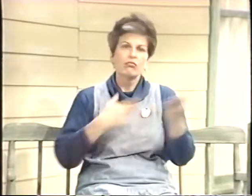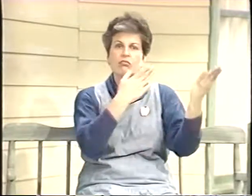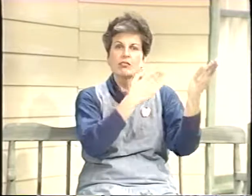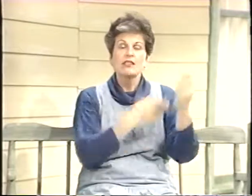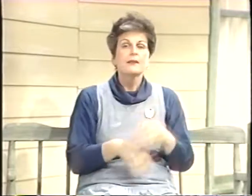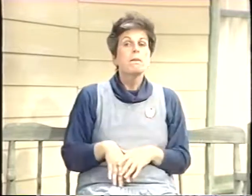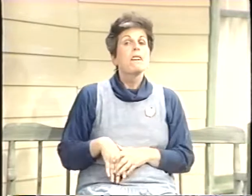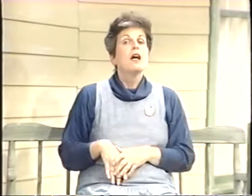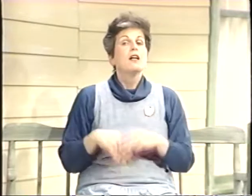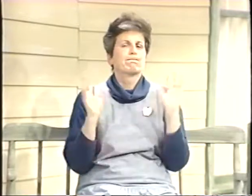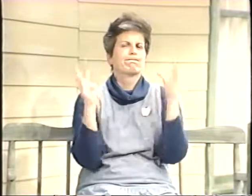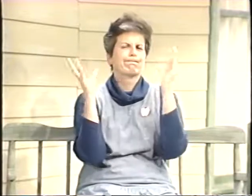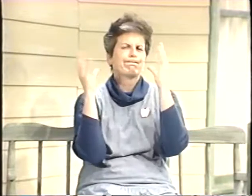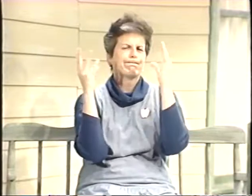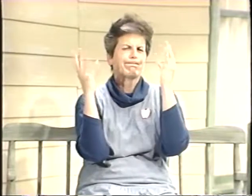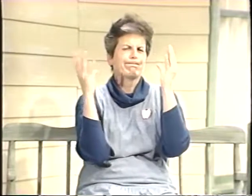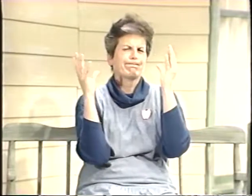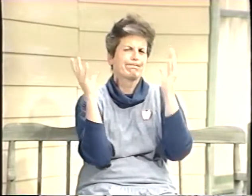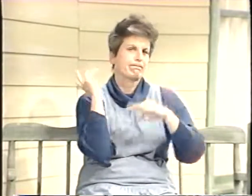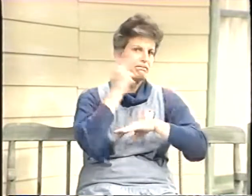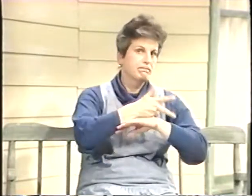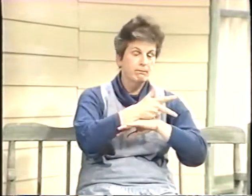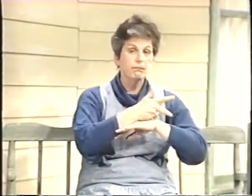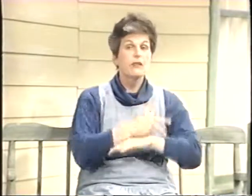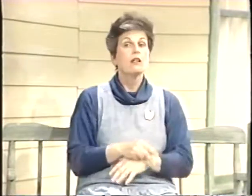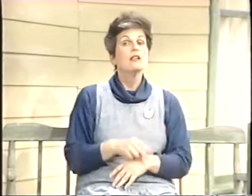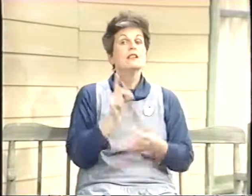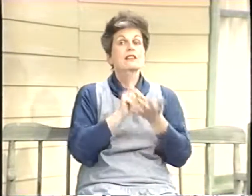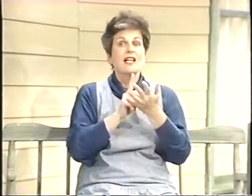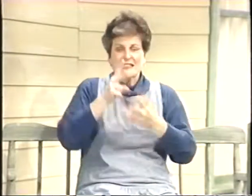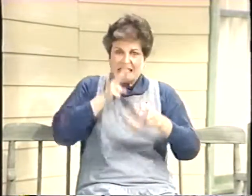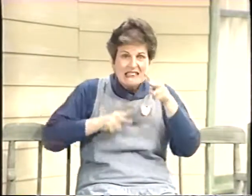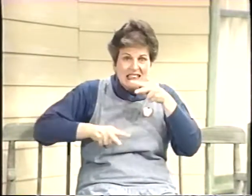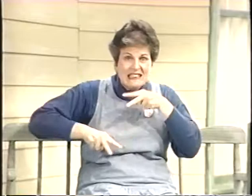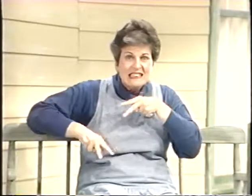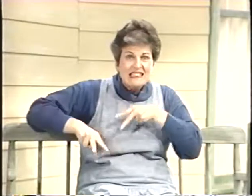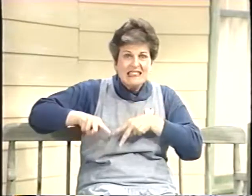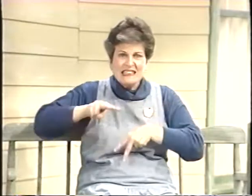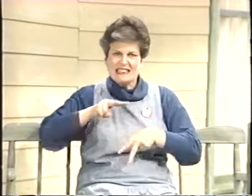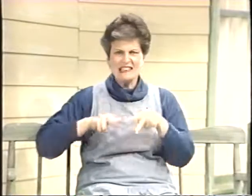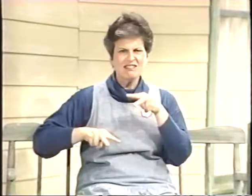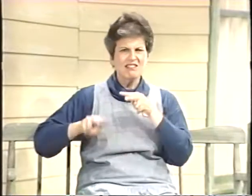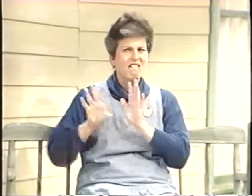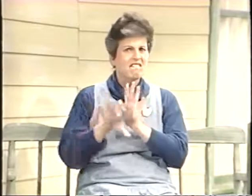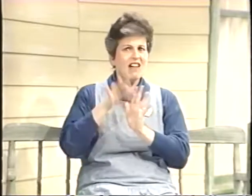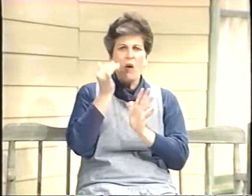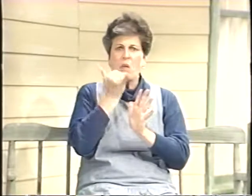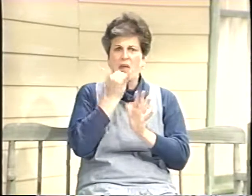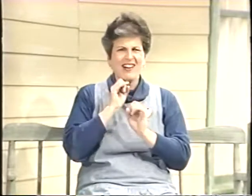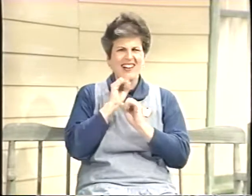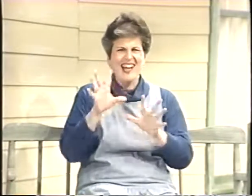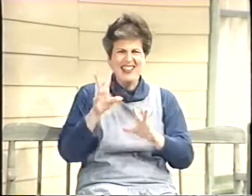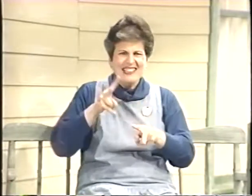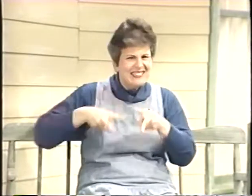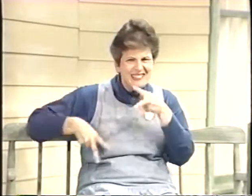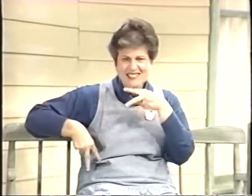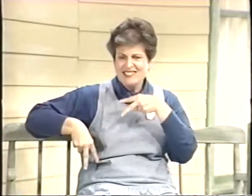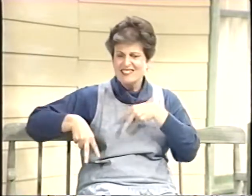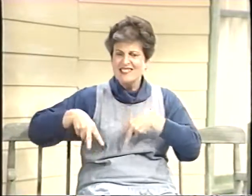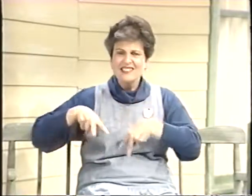hospital. The ambulance arrived. The doctors examined me, but they found nothing